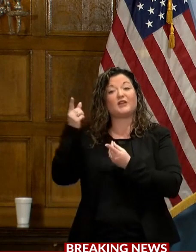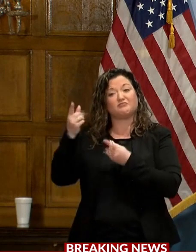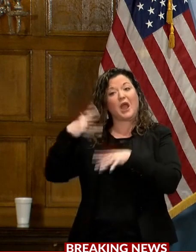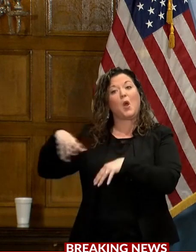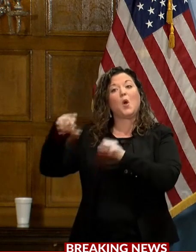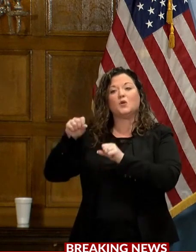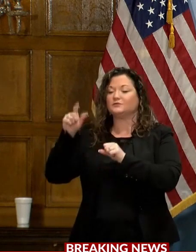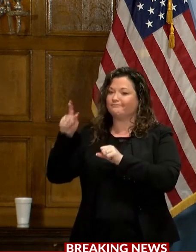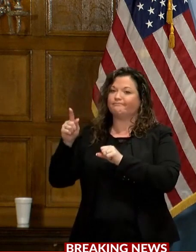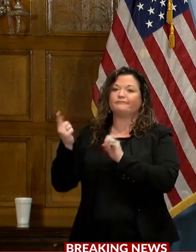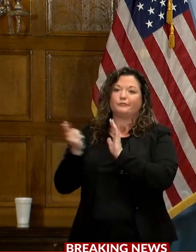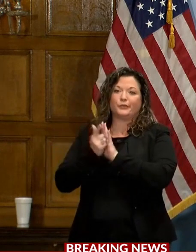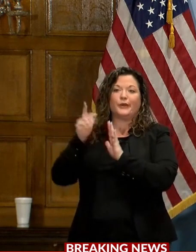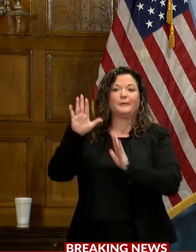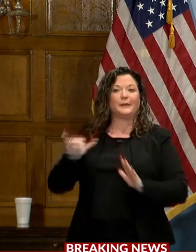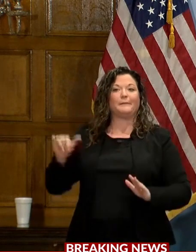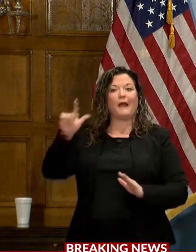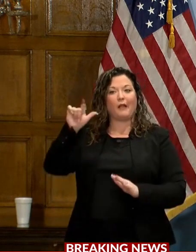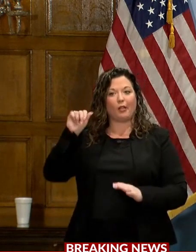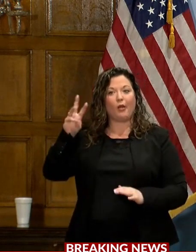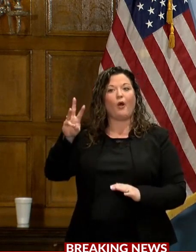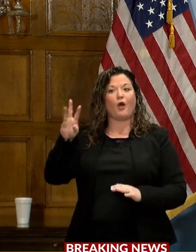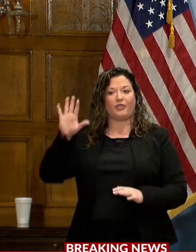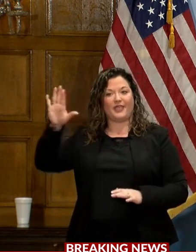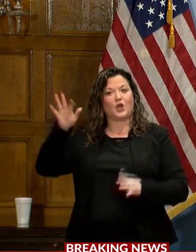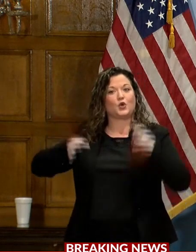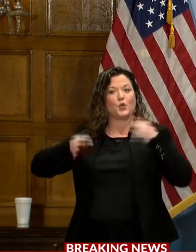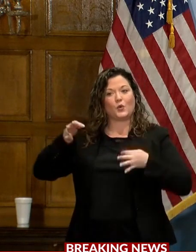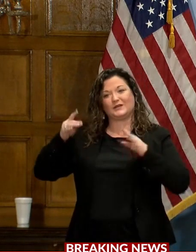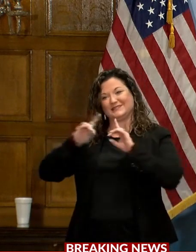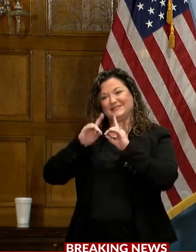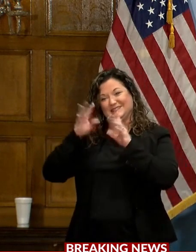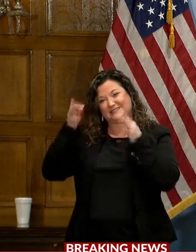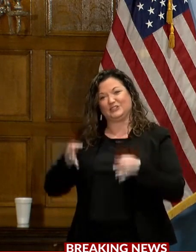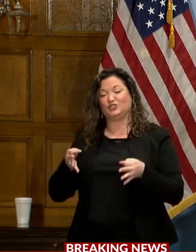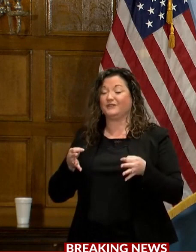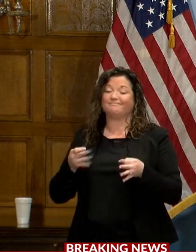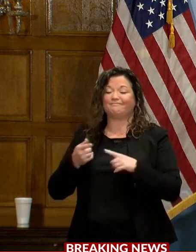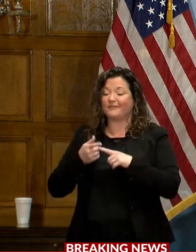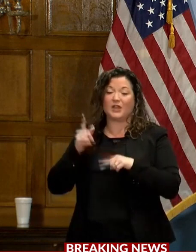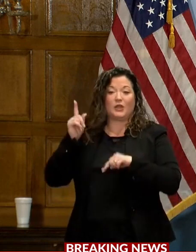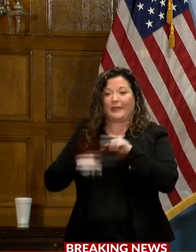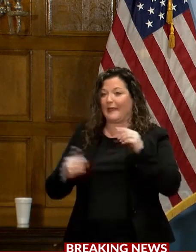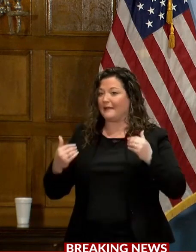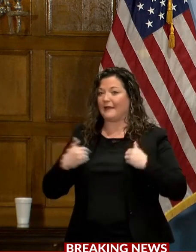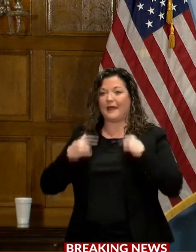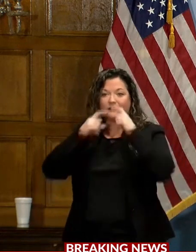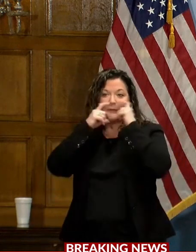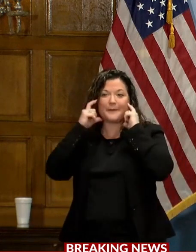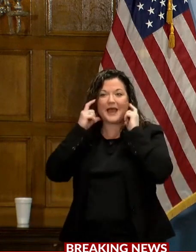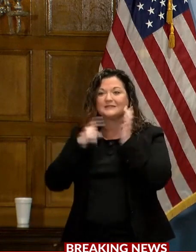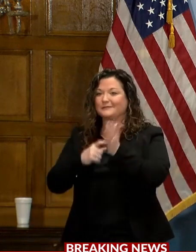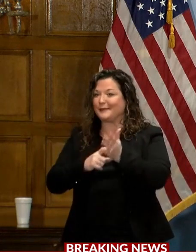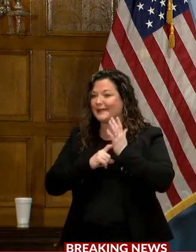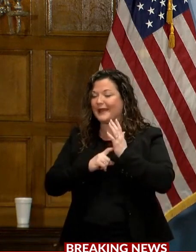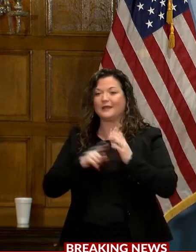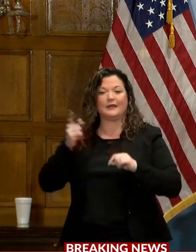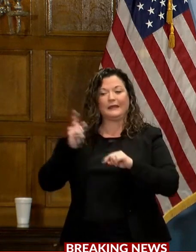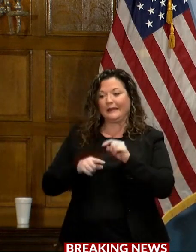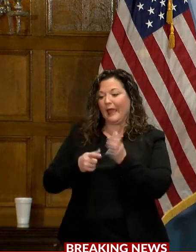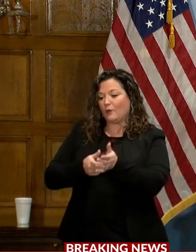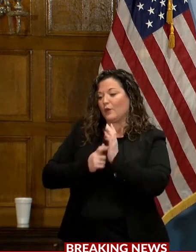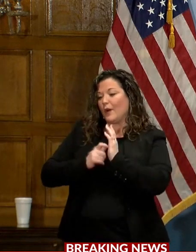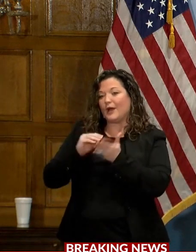is prohibited by law, by a court decision, from having a mask mandate. So they couldn't have masks required of the students